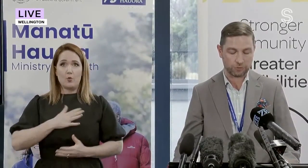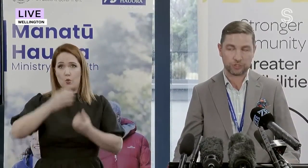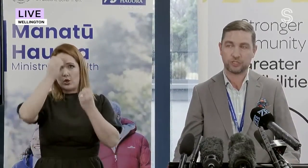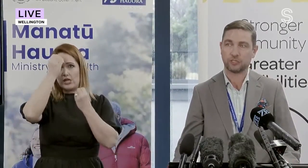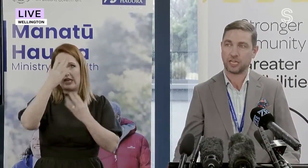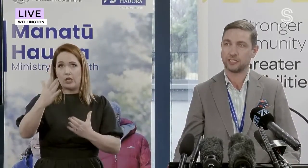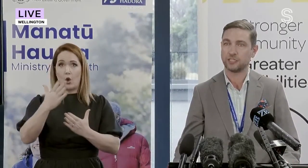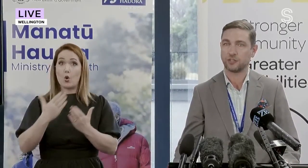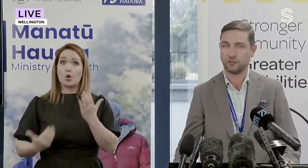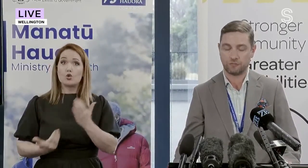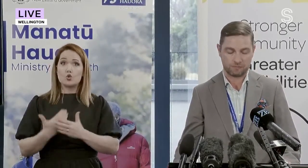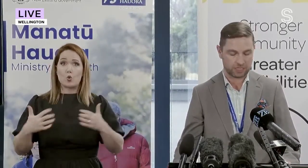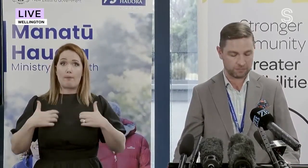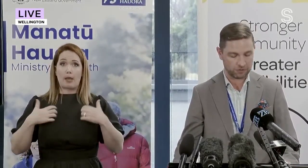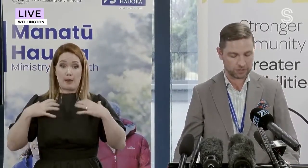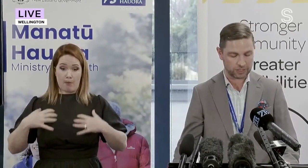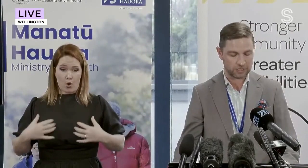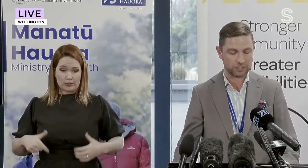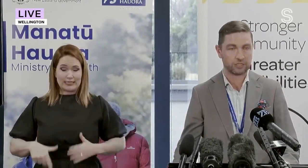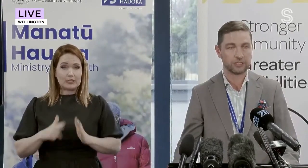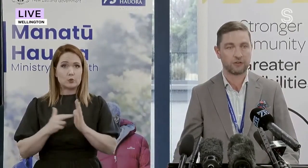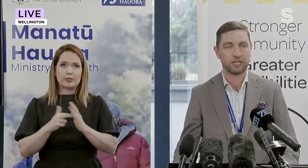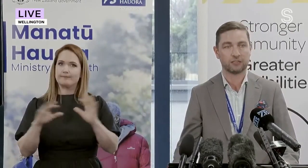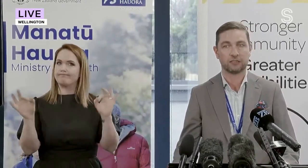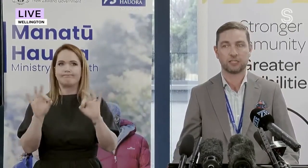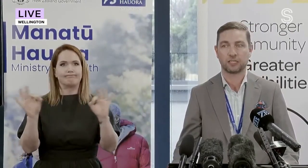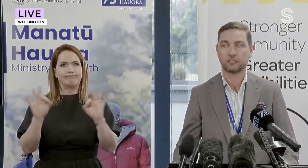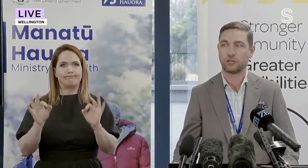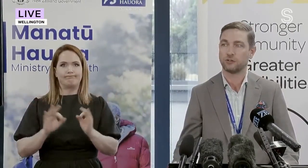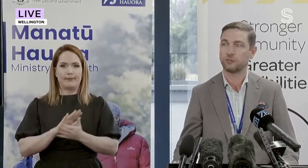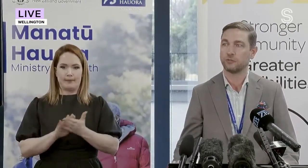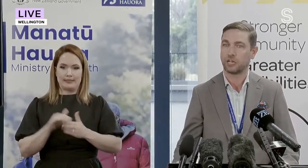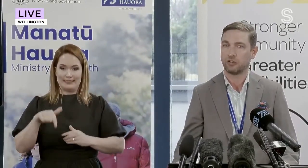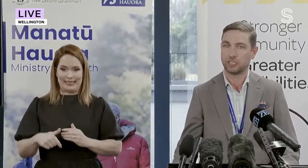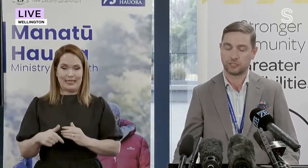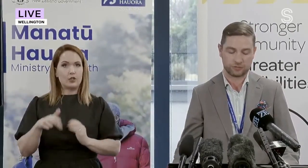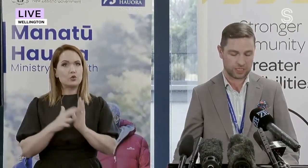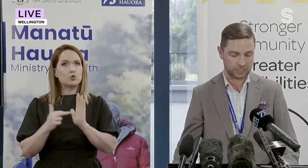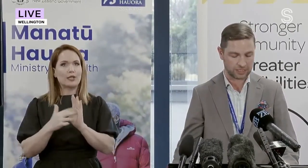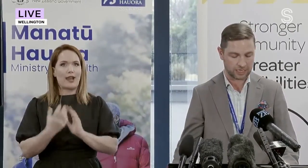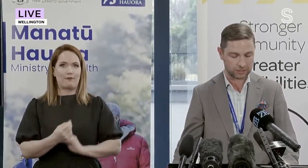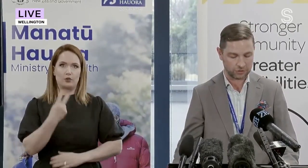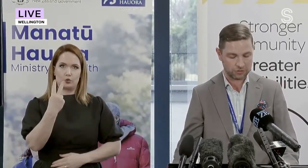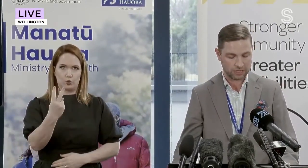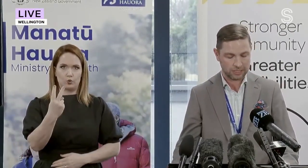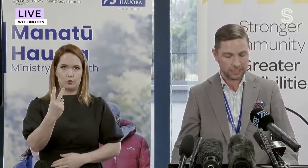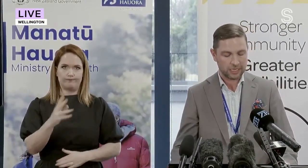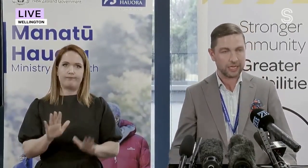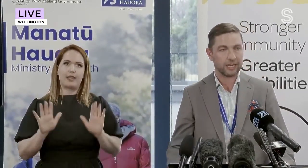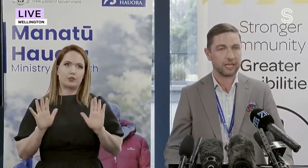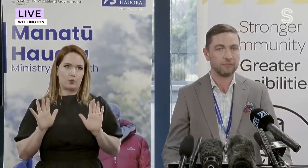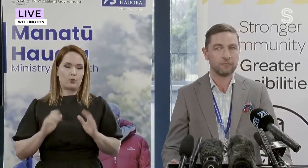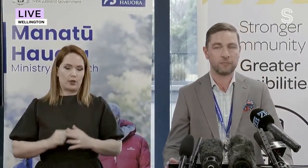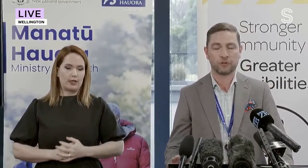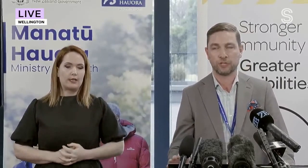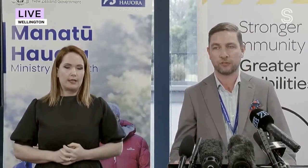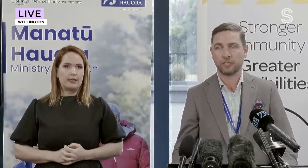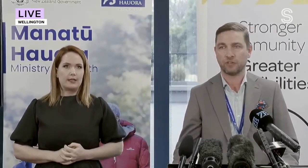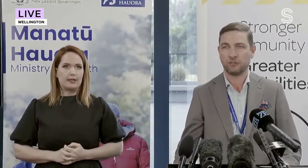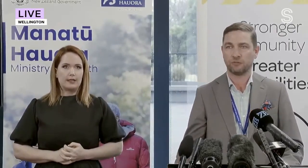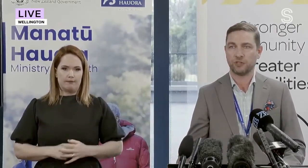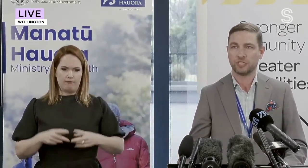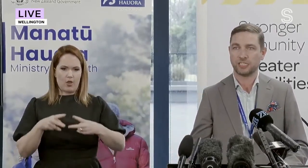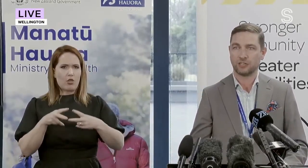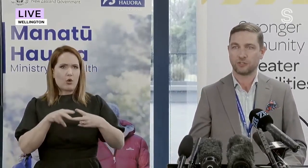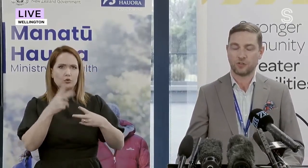new reported cases of monkeypox in New Zealand, so our total currently still stands at 2. I'm not going to